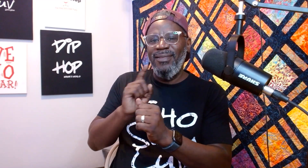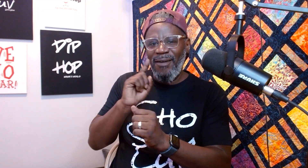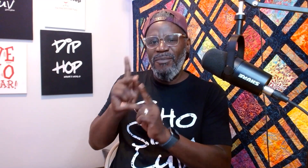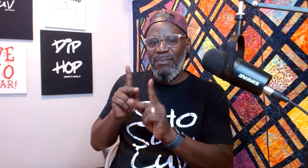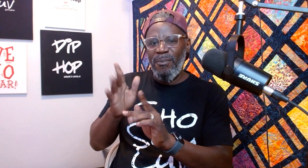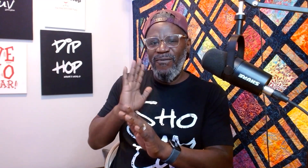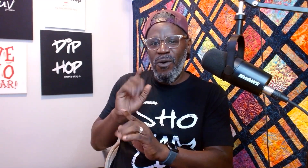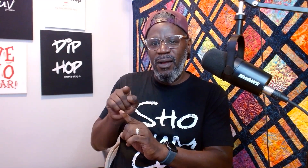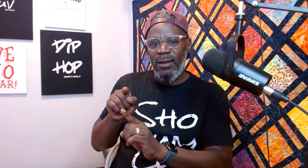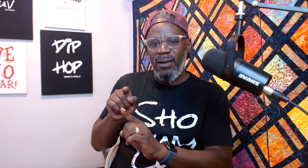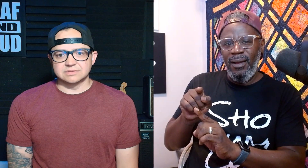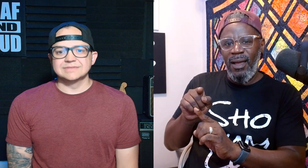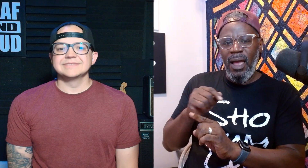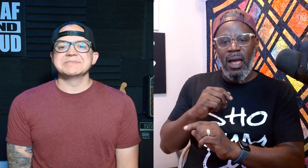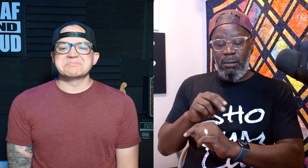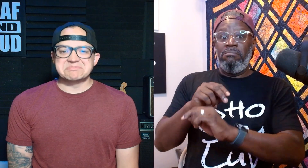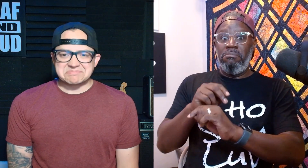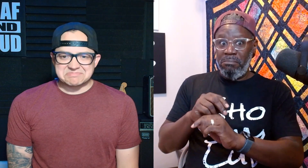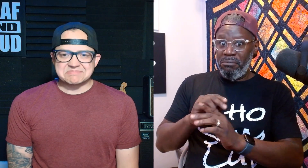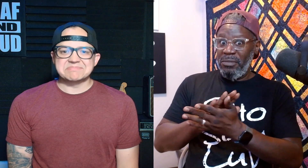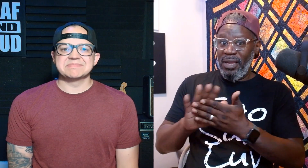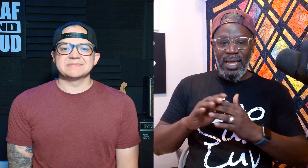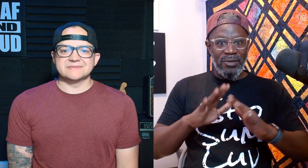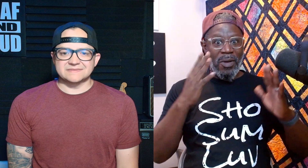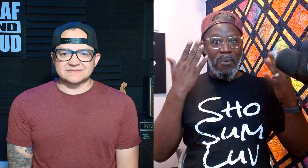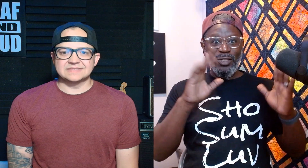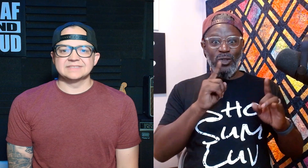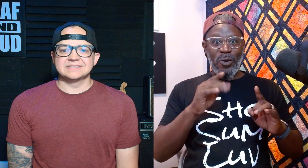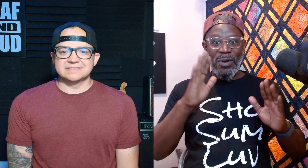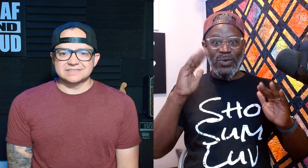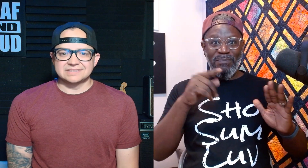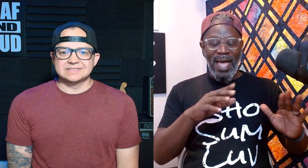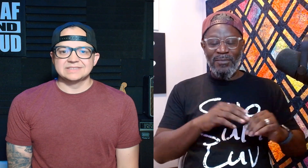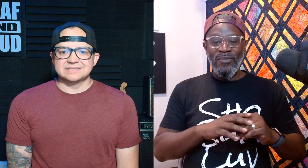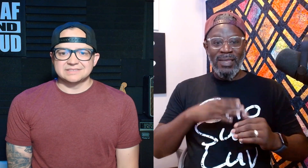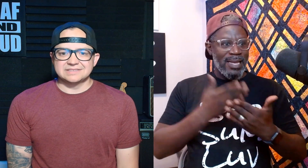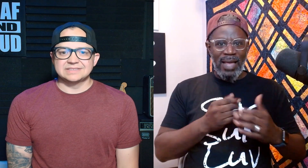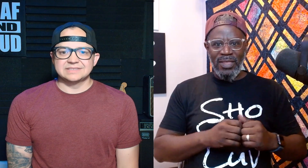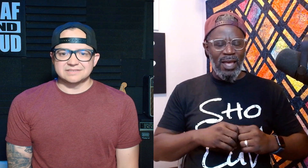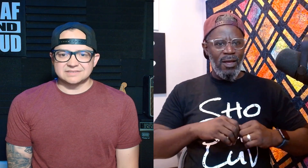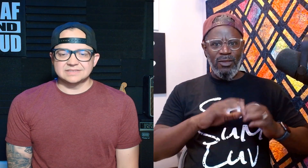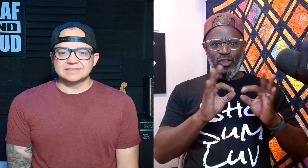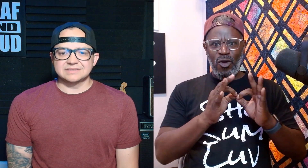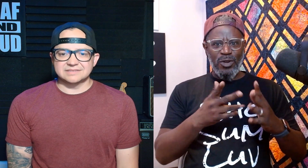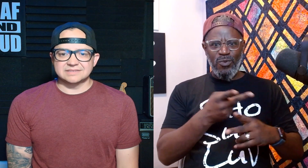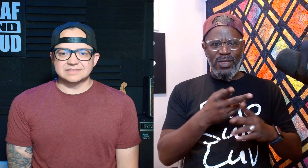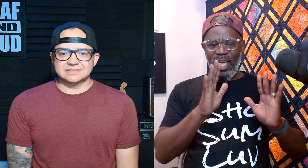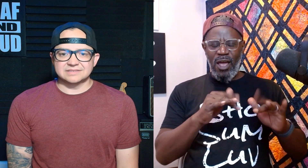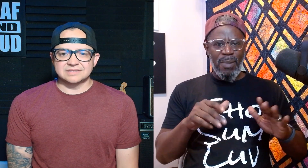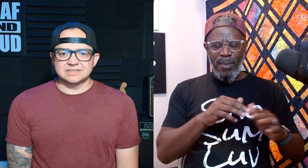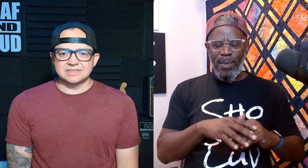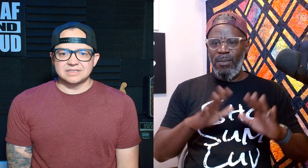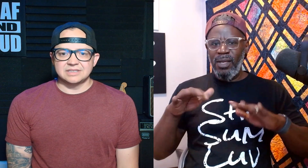with deaf people before. And nice. So I wasn't sure what to expect. Got there, interpreters